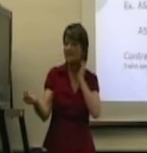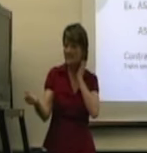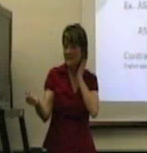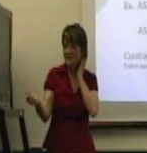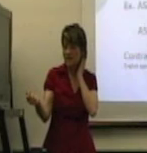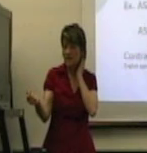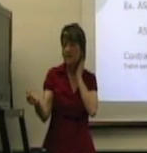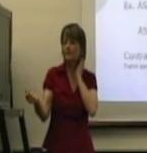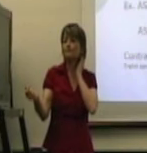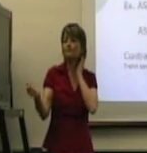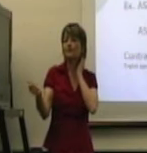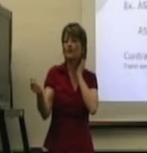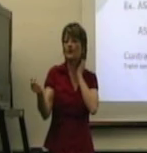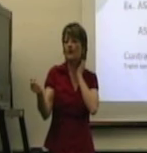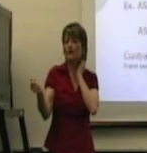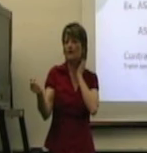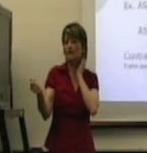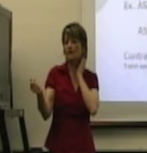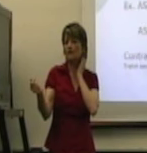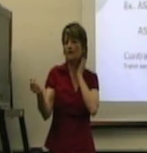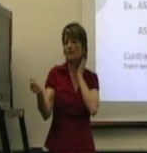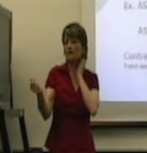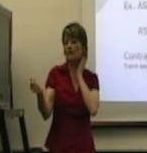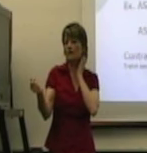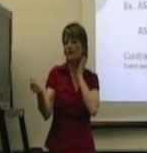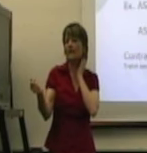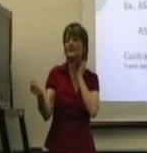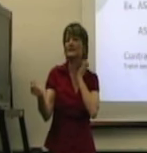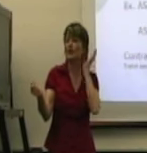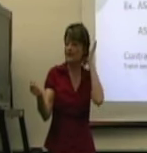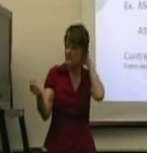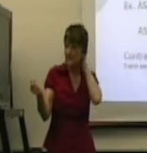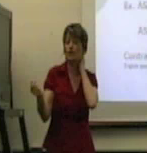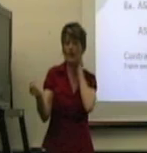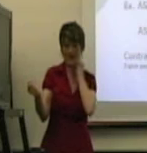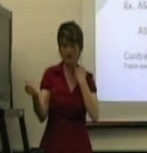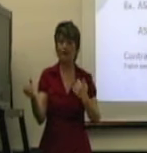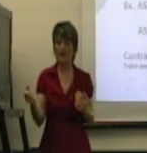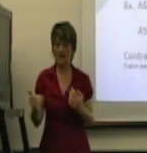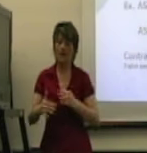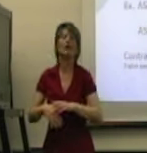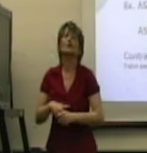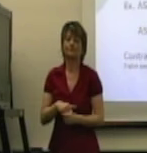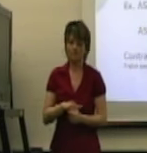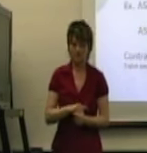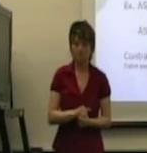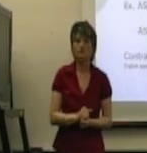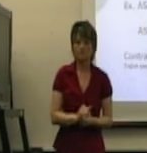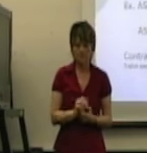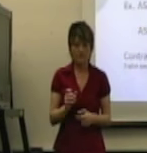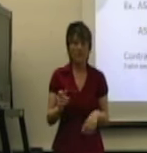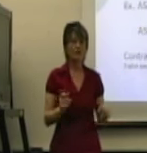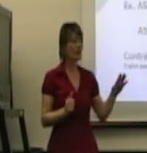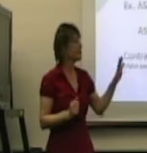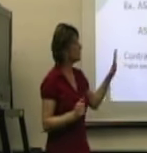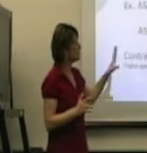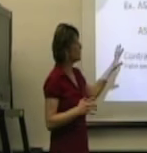opposite. We just covered this in advanced. Yes. So In this is advanced very fresh. linguistics. Yeah. Great. This is very fresh. So this is one of